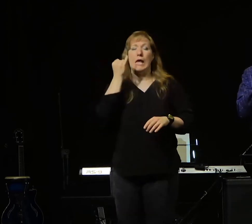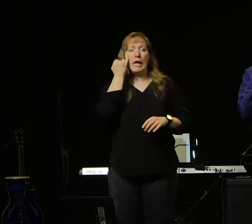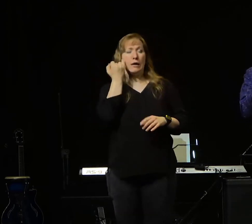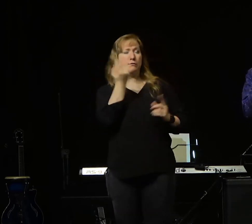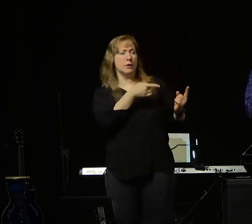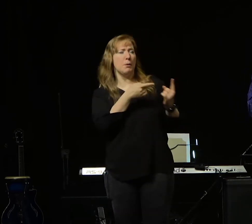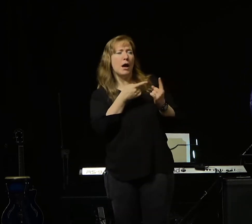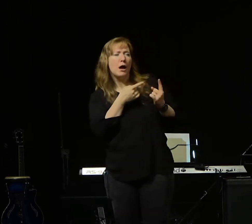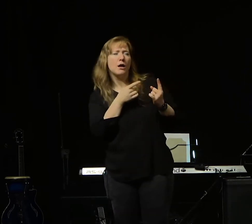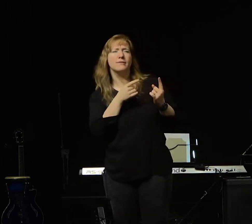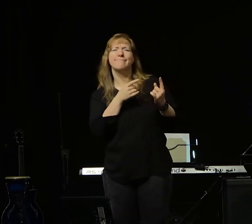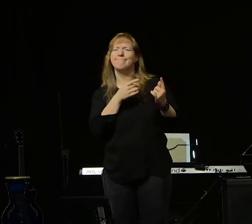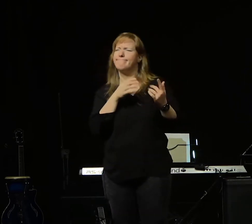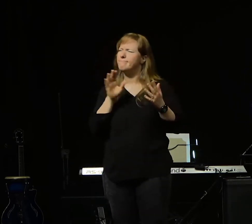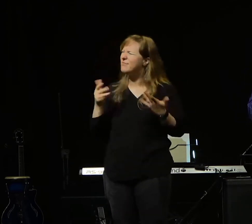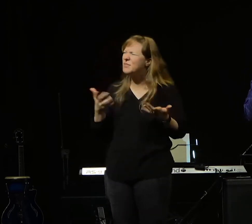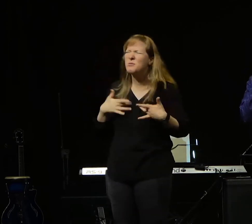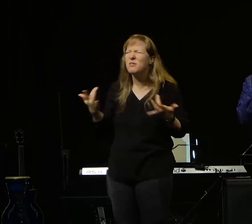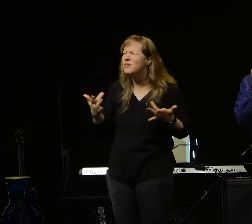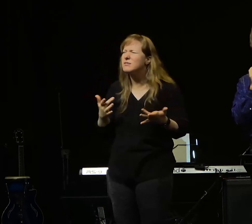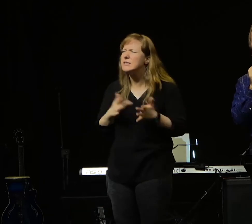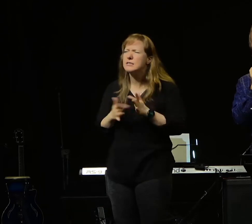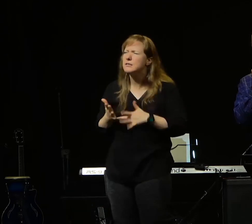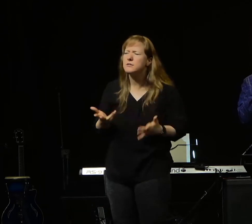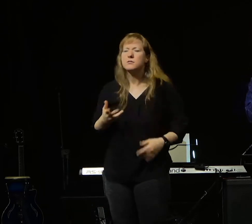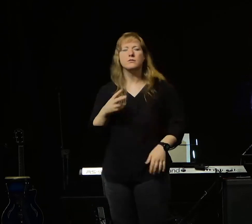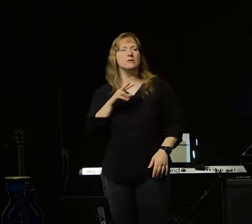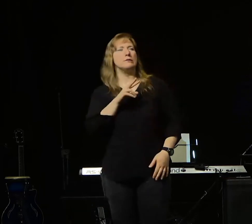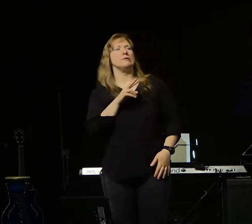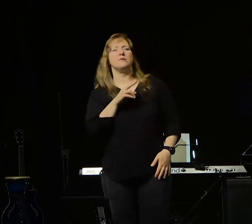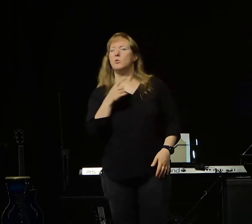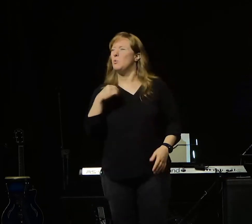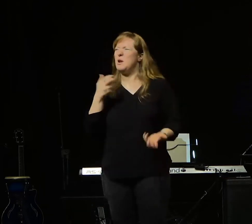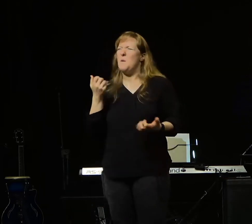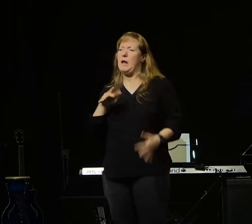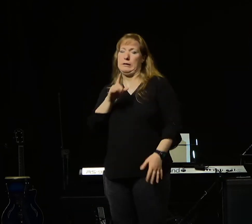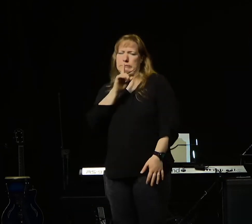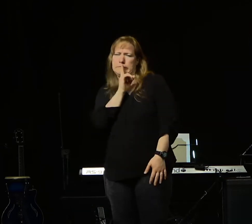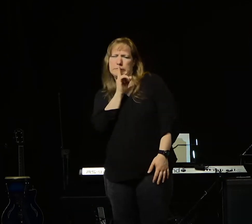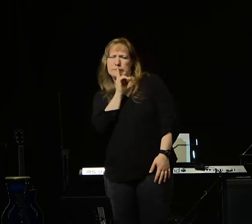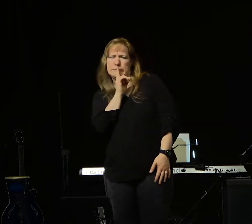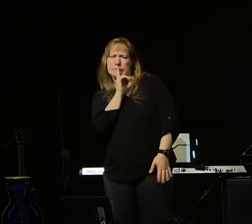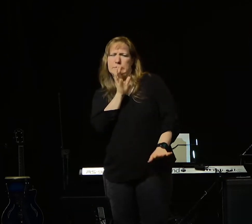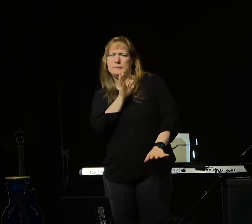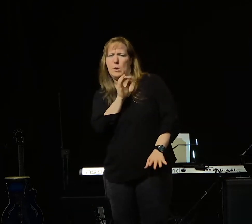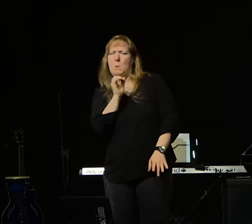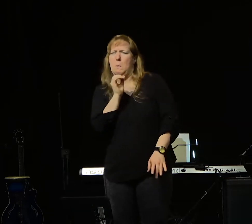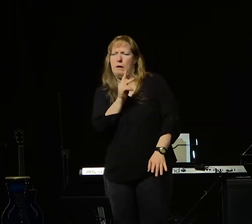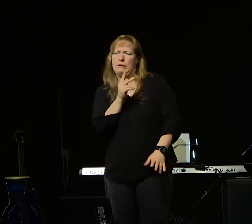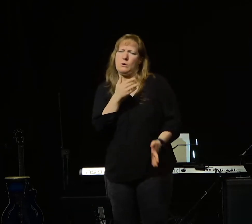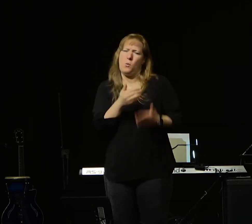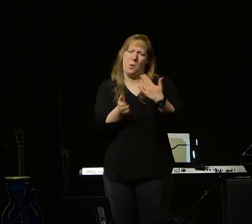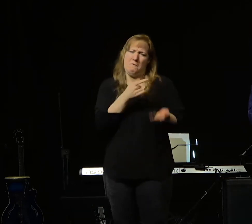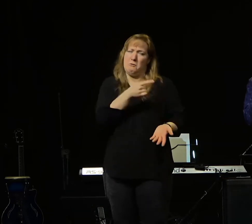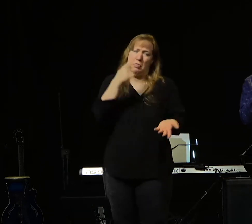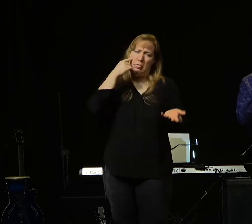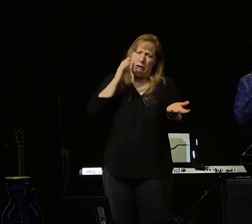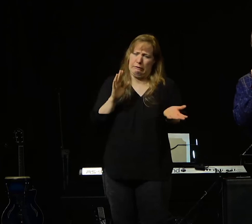so passive that we just allow this world to put Jesus in some kind of box as just a good man.